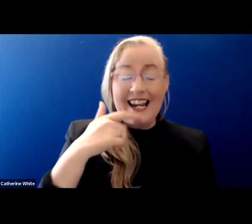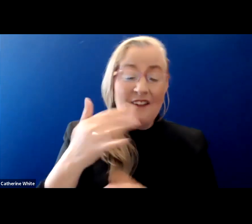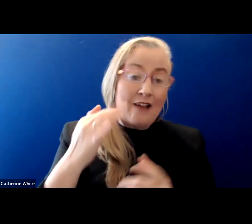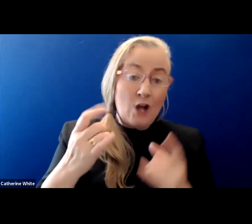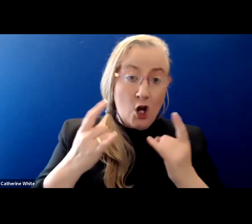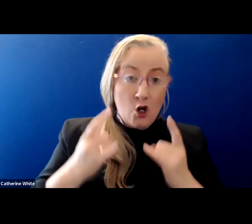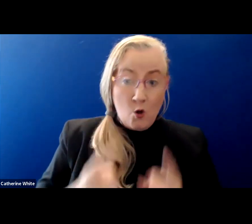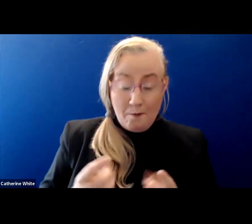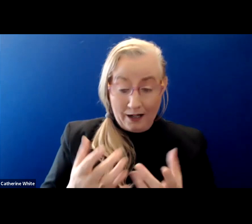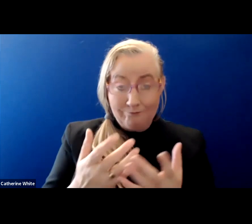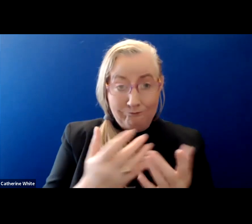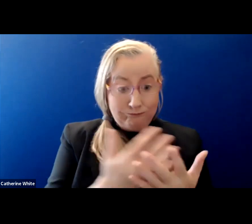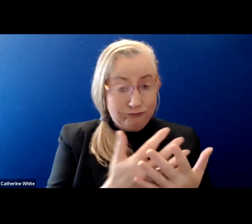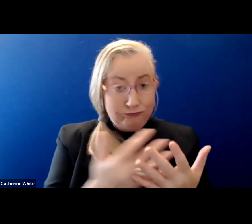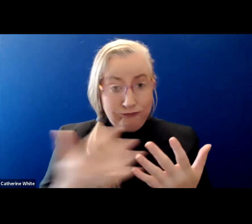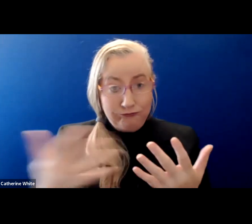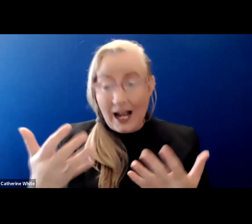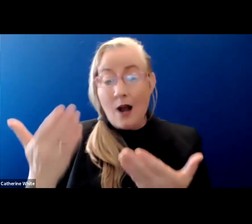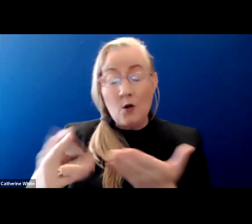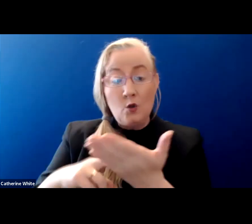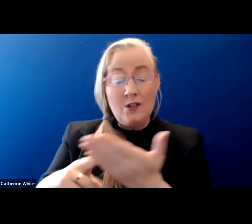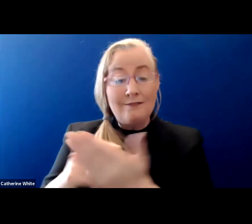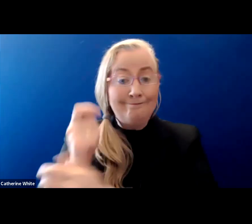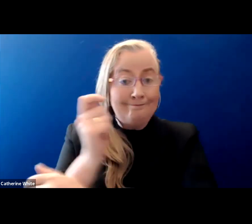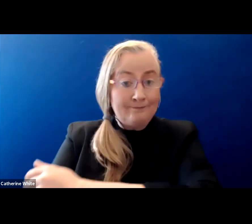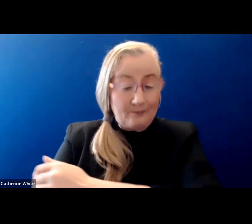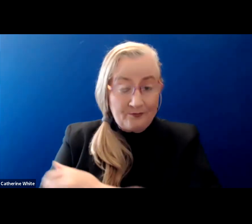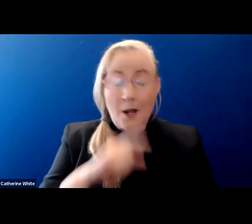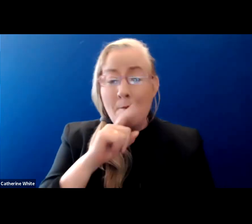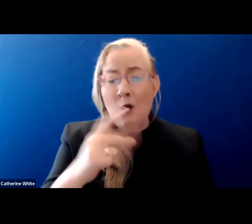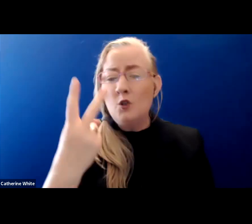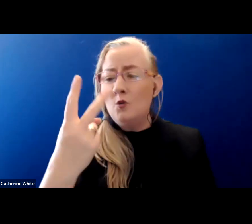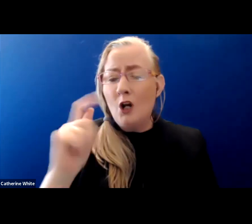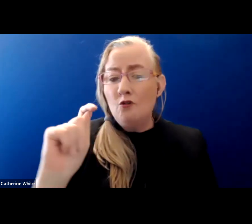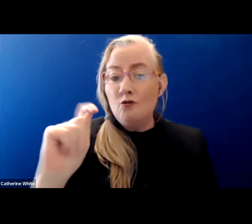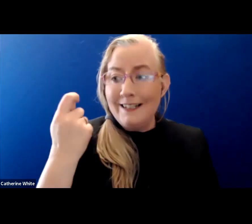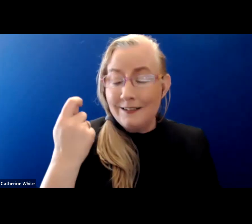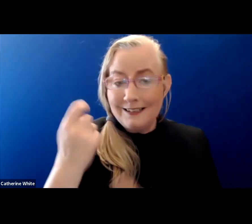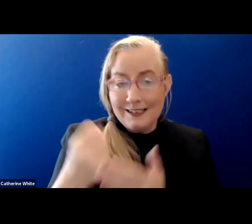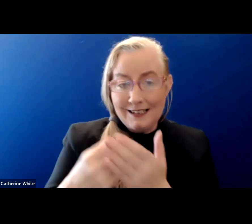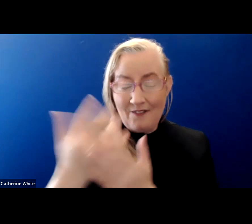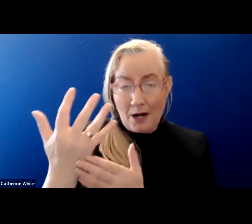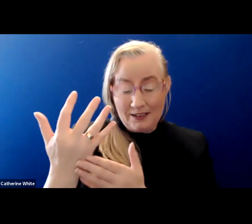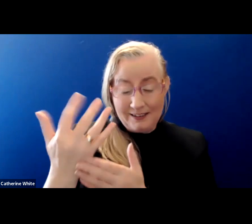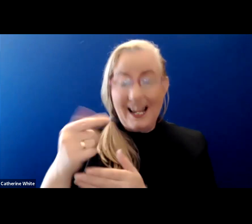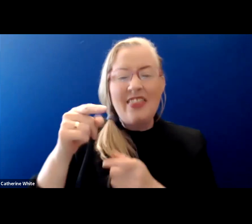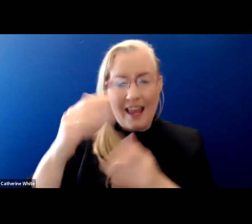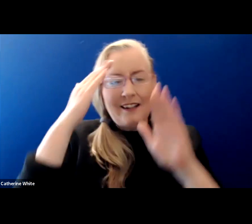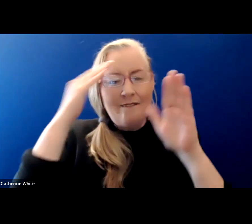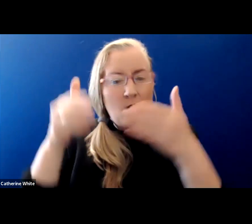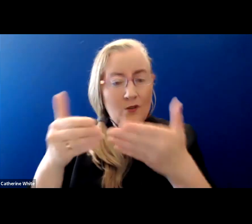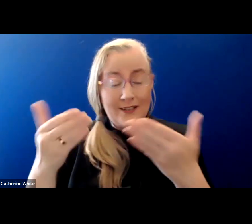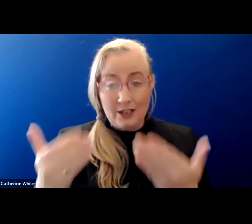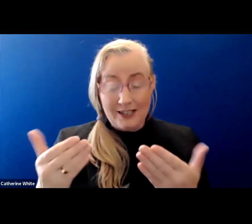to such breaches of the jus ad bellum. However, two recent developments, which will be the focus of today's session,